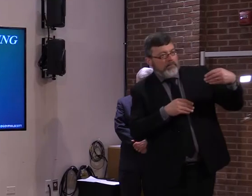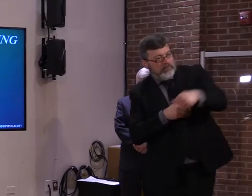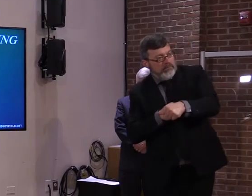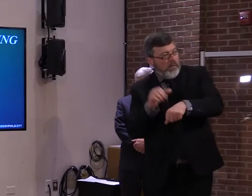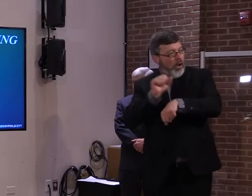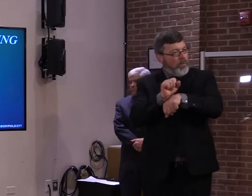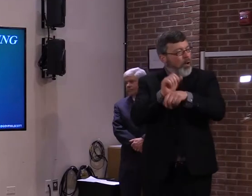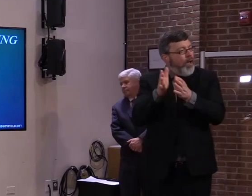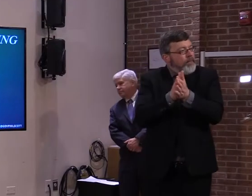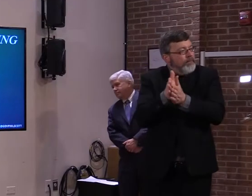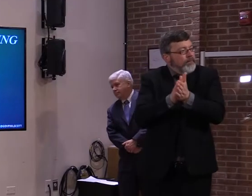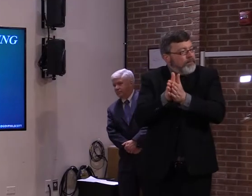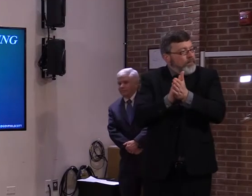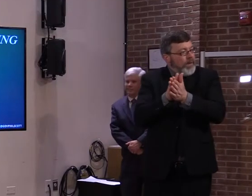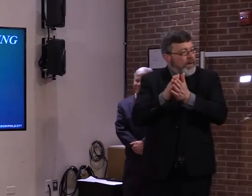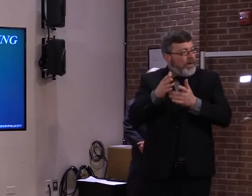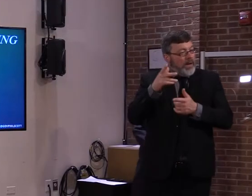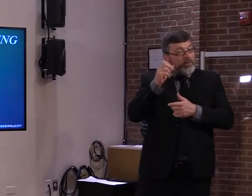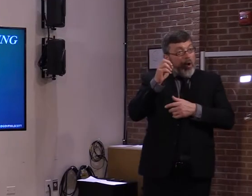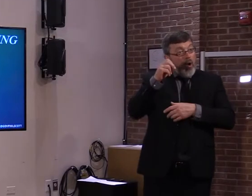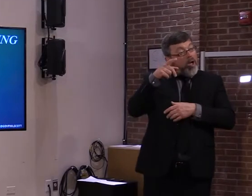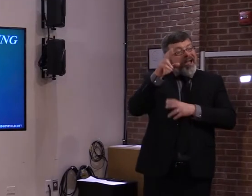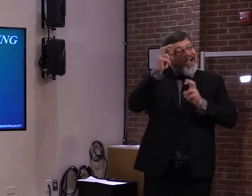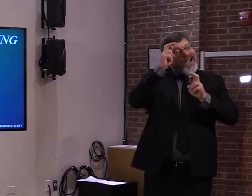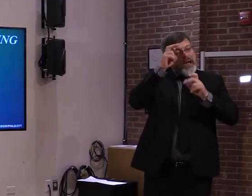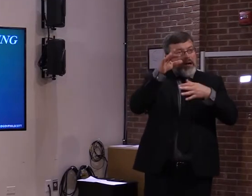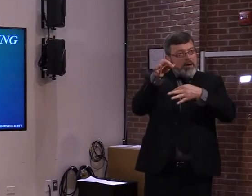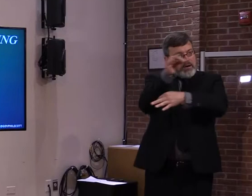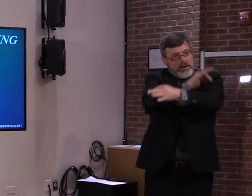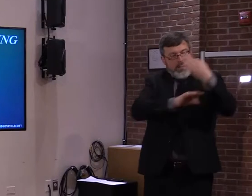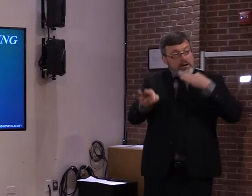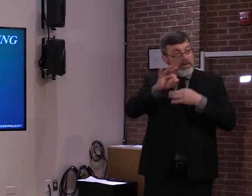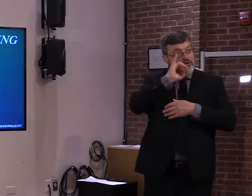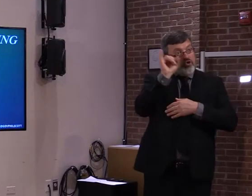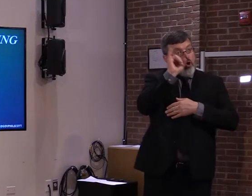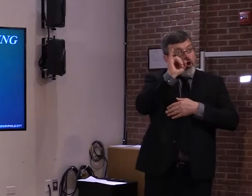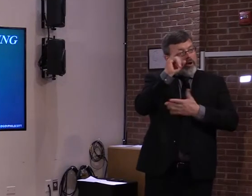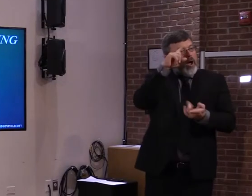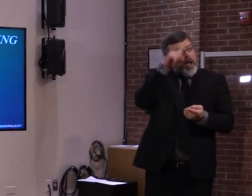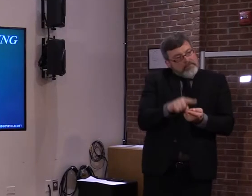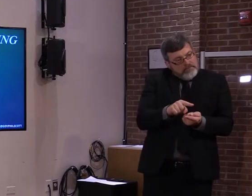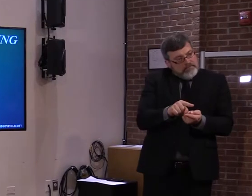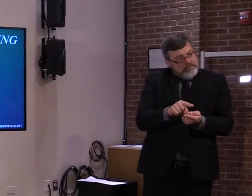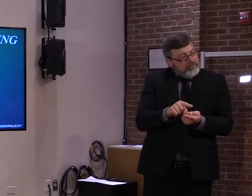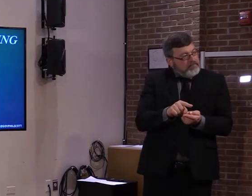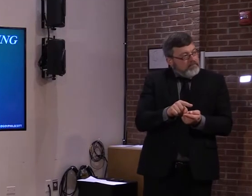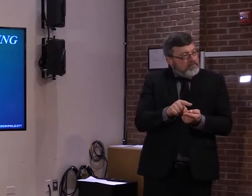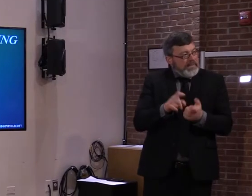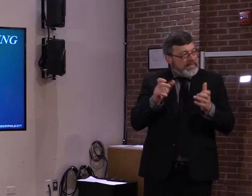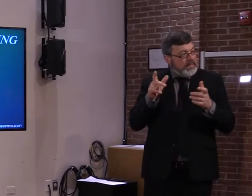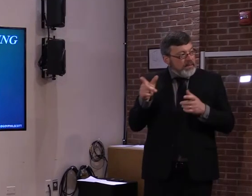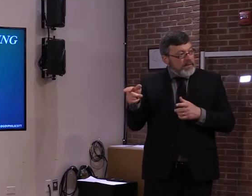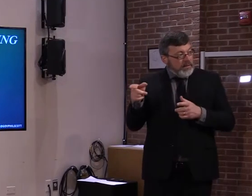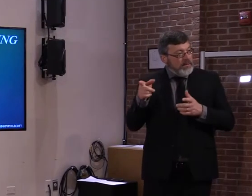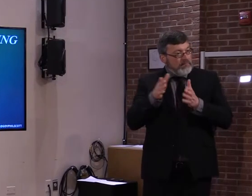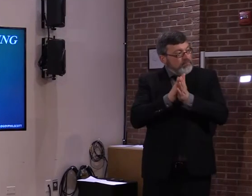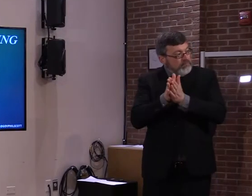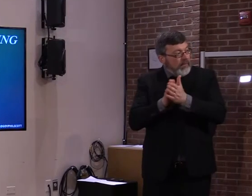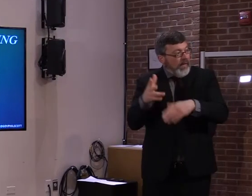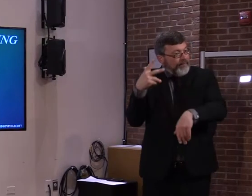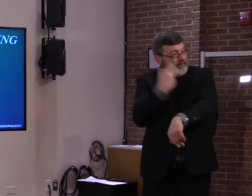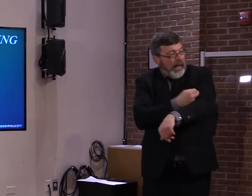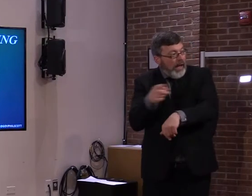insurance rates? And if so, will that be putting pressure, maybe even termination pressure,